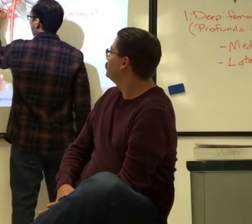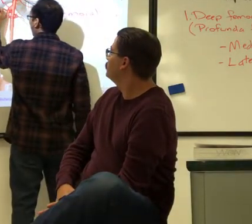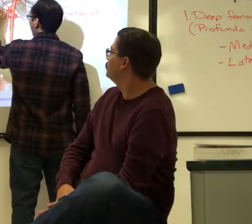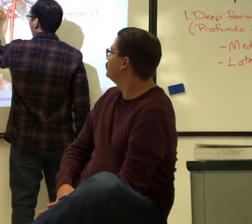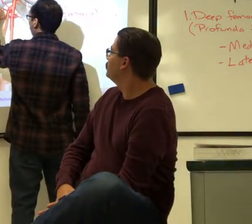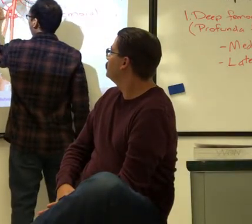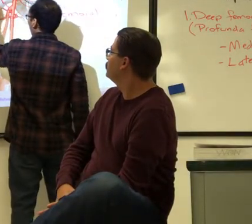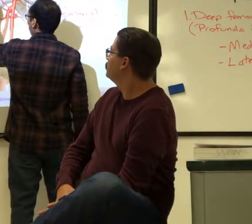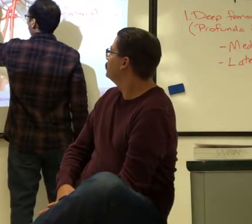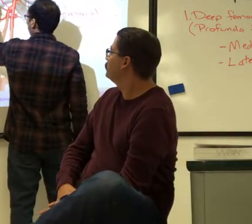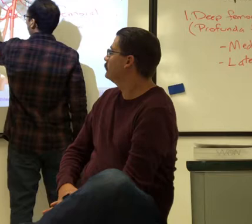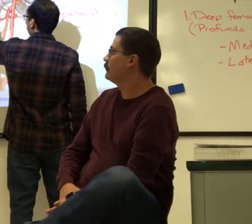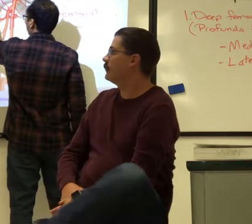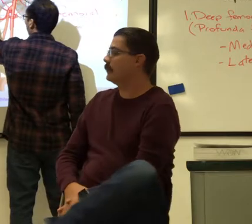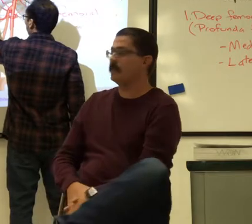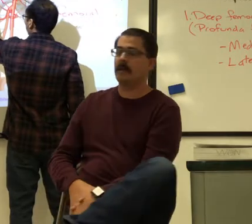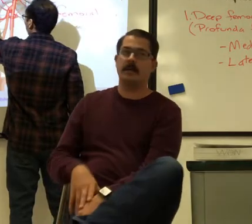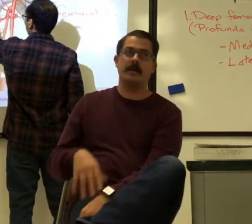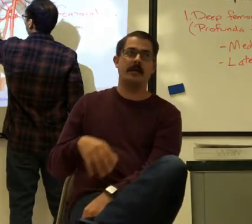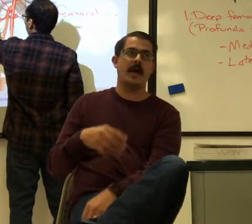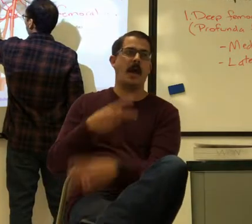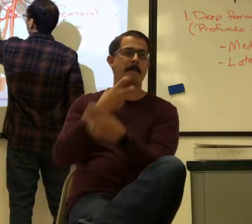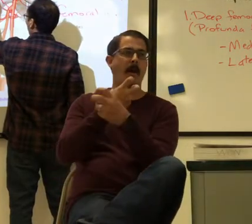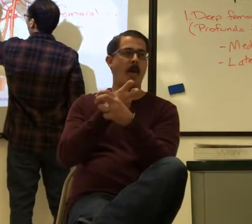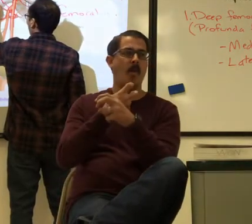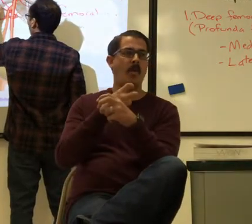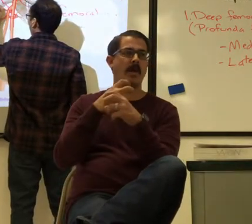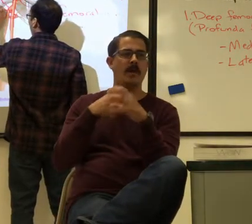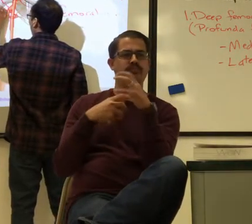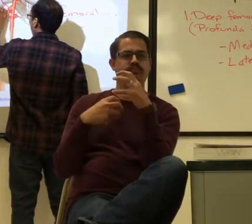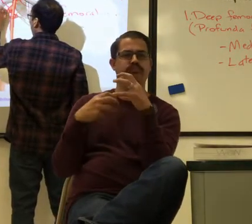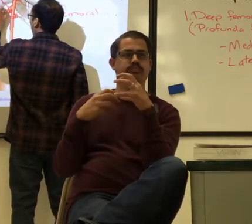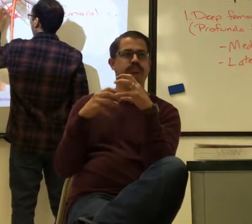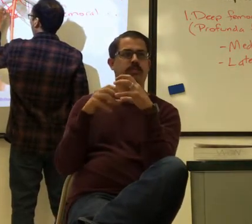It's going behind the femoral neck there, it's connecting.